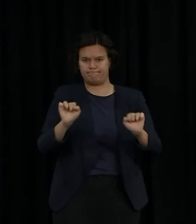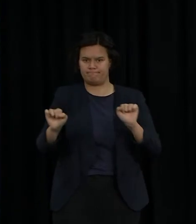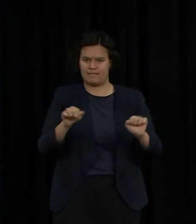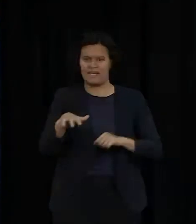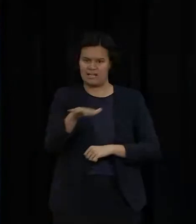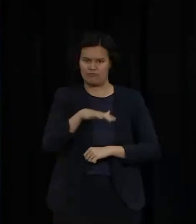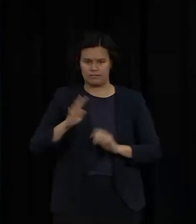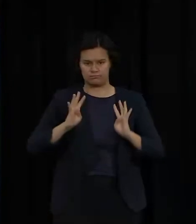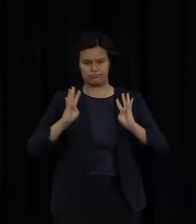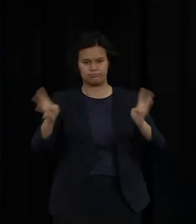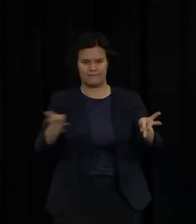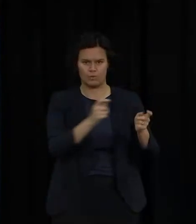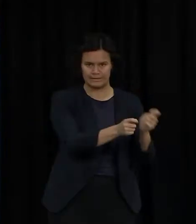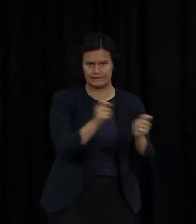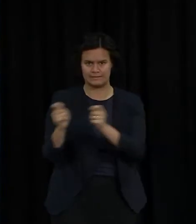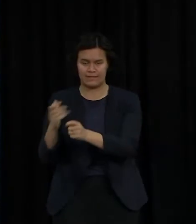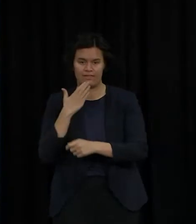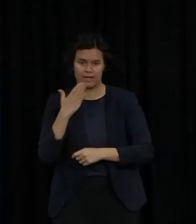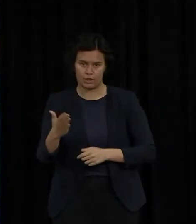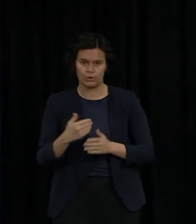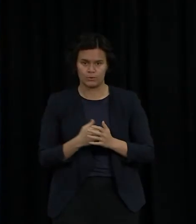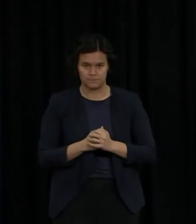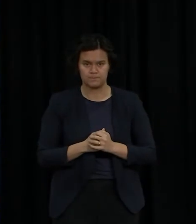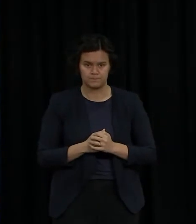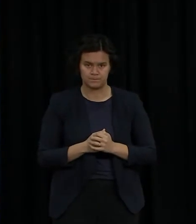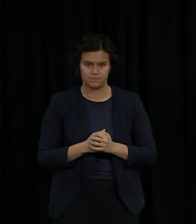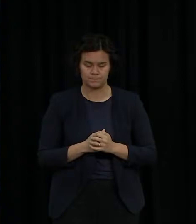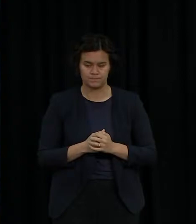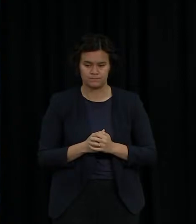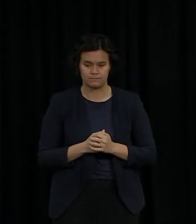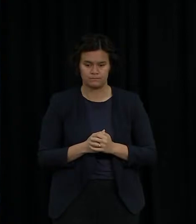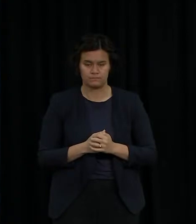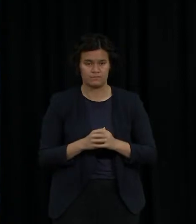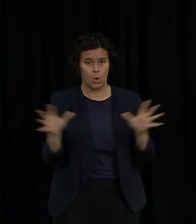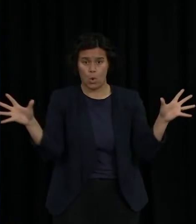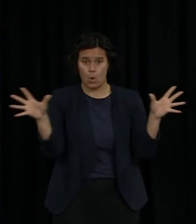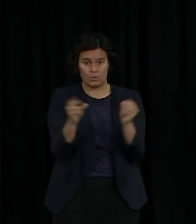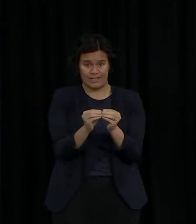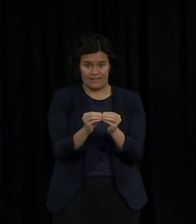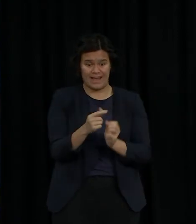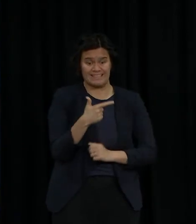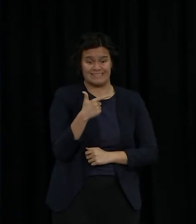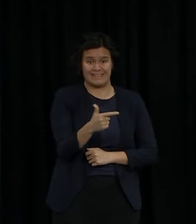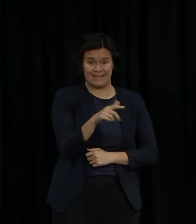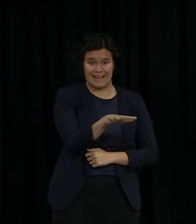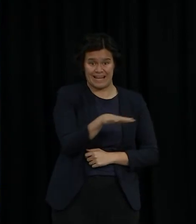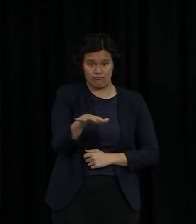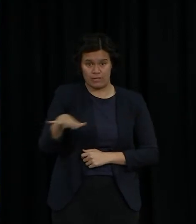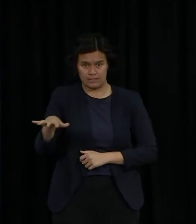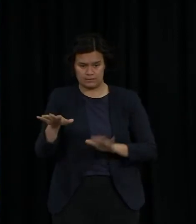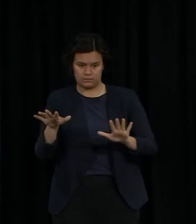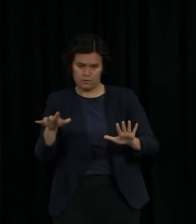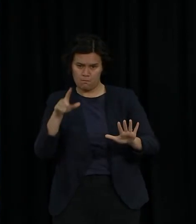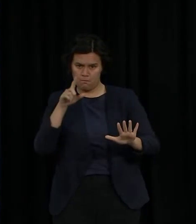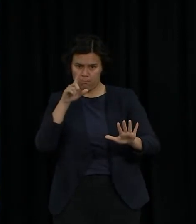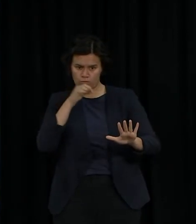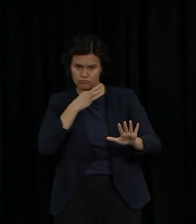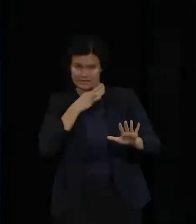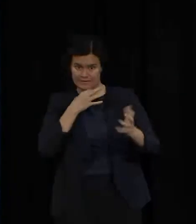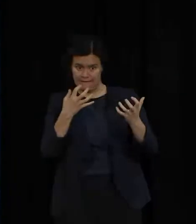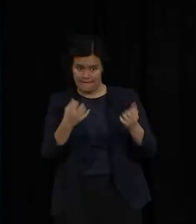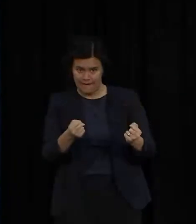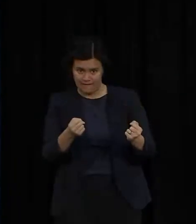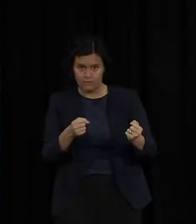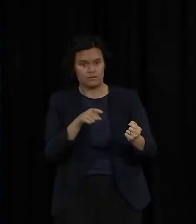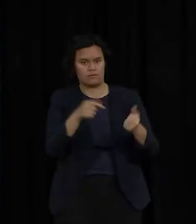There was a total of 1,152 swabs taken across our 7 suburbs of interest yesterday. I'd